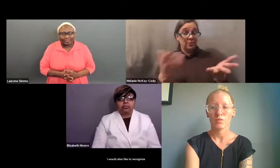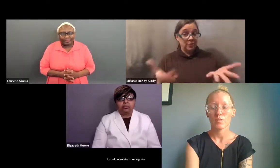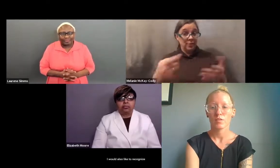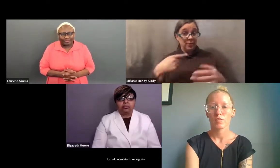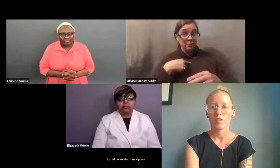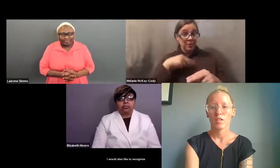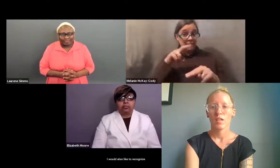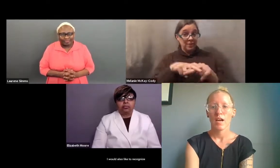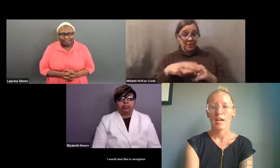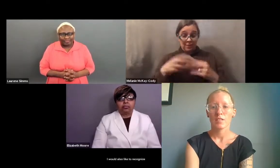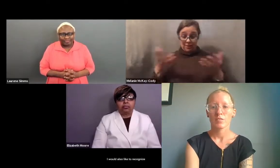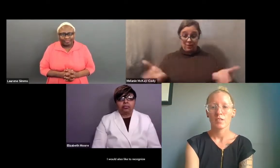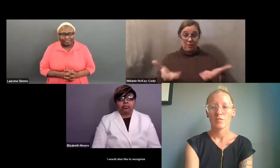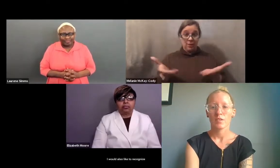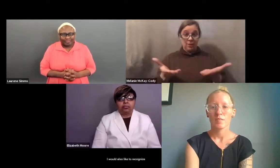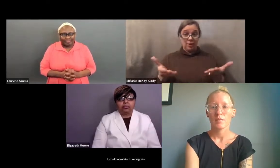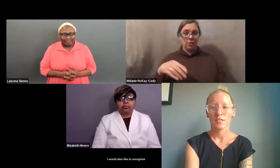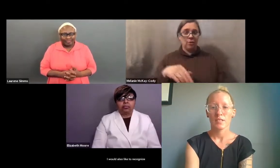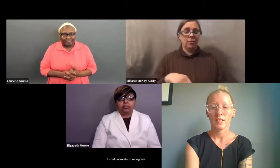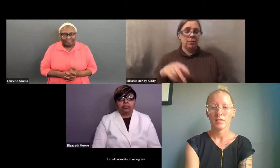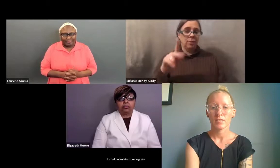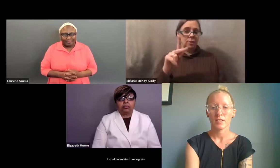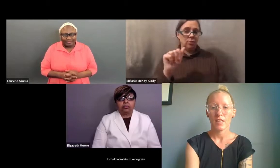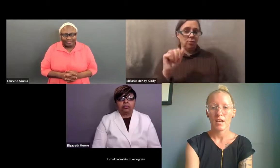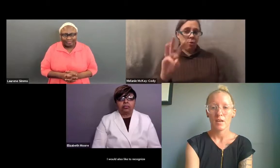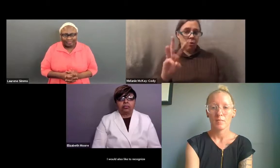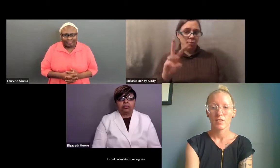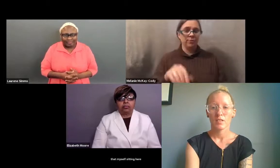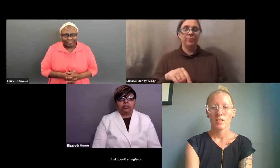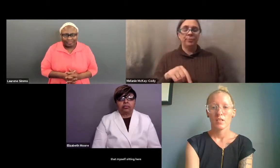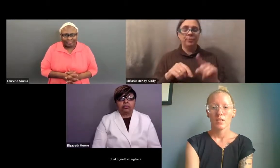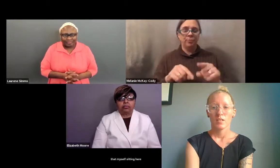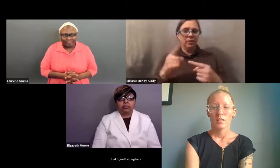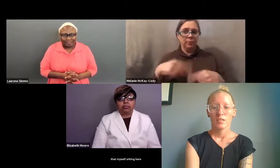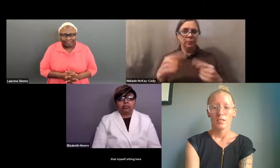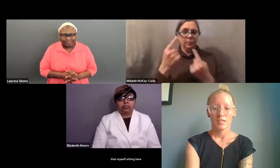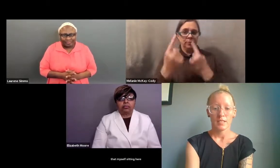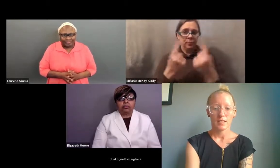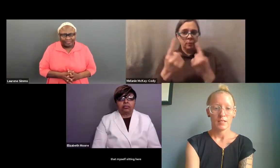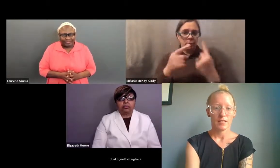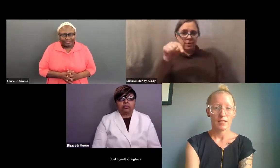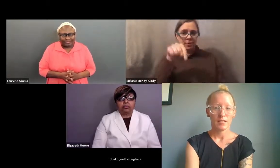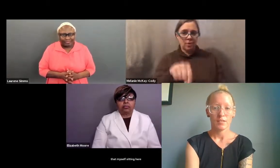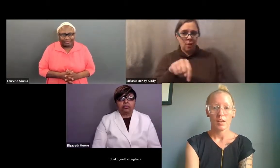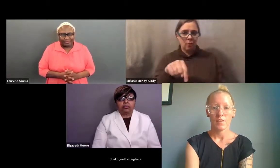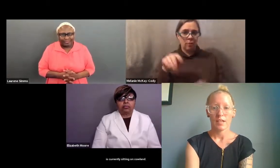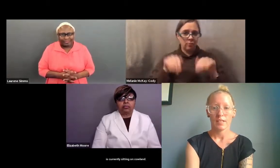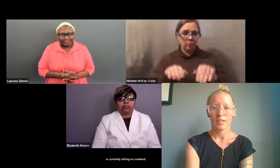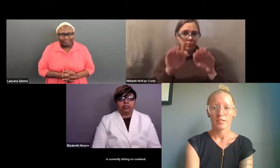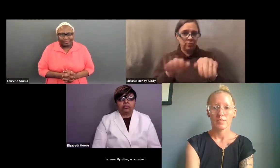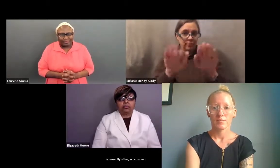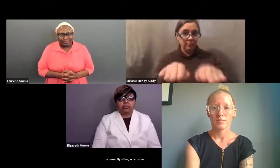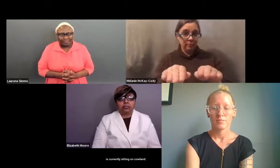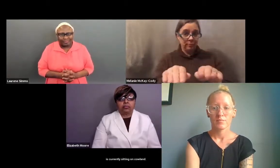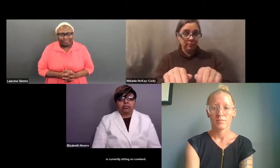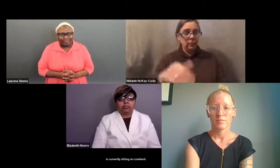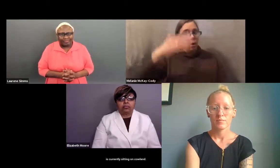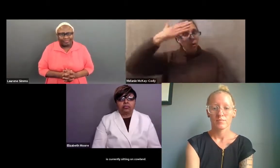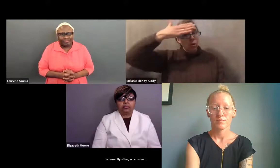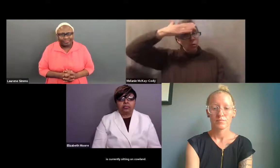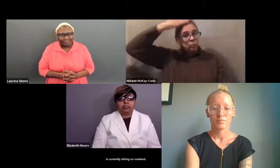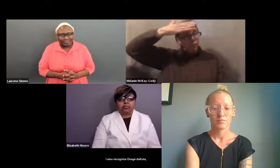and its roots. I notice me sitting here today, I'm sitting here on that land.